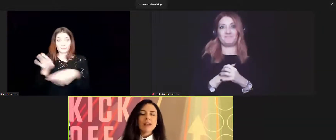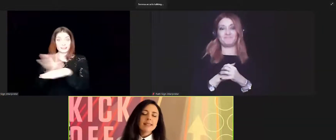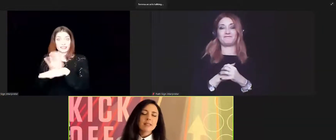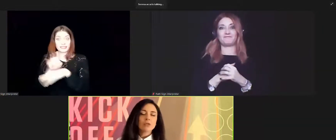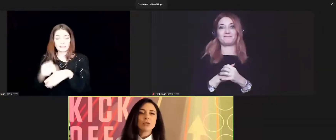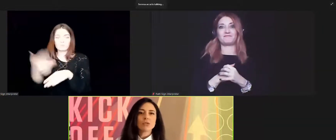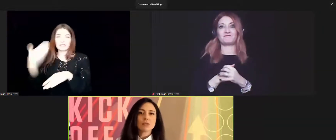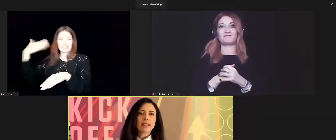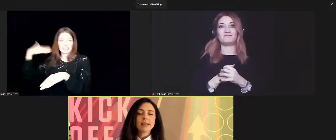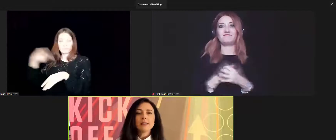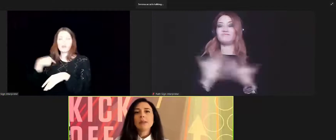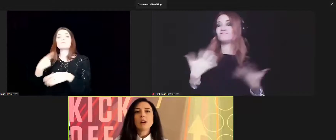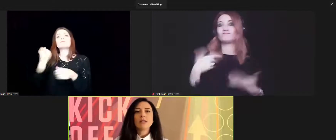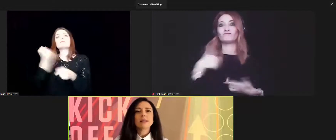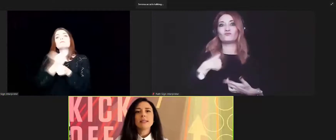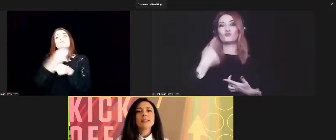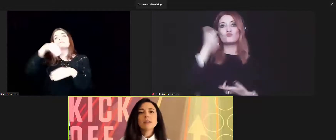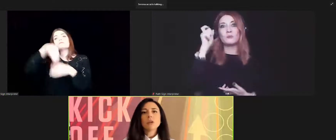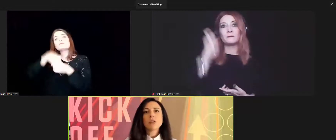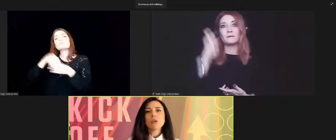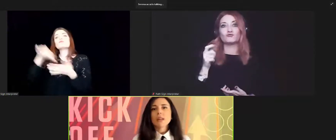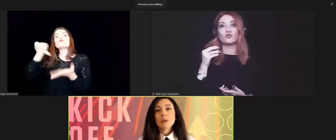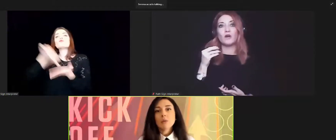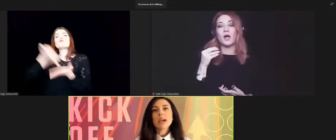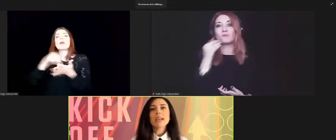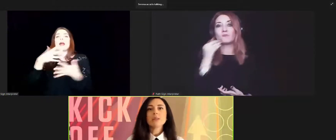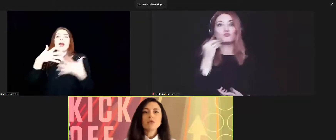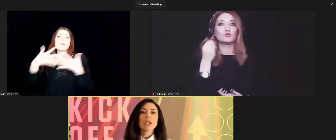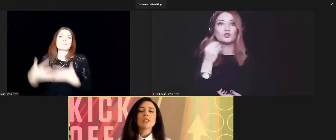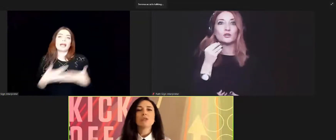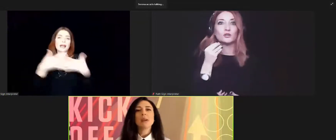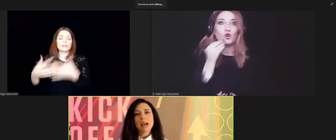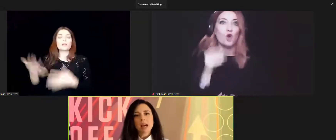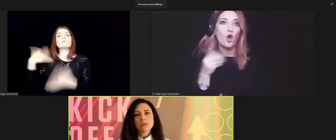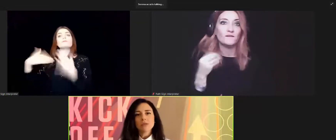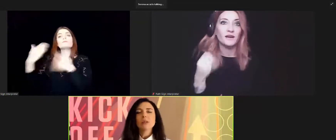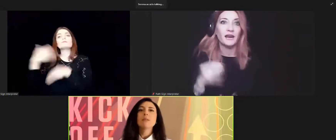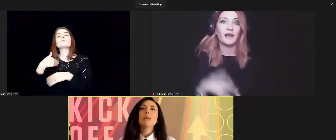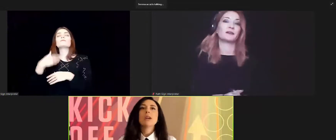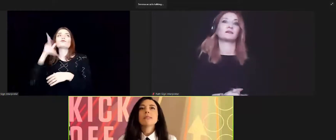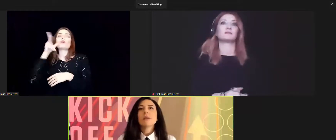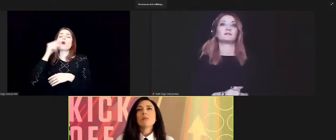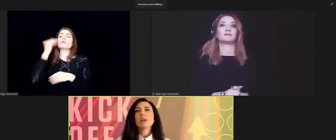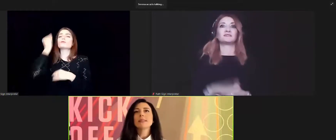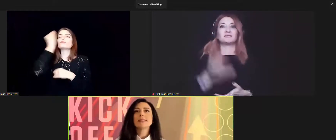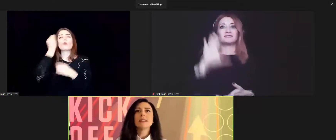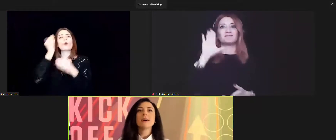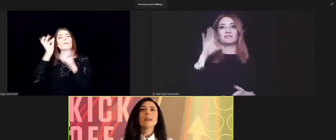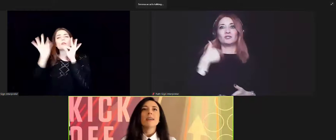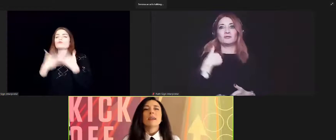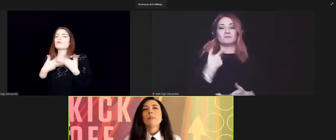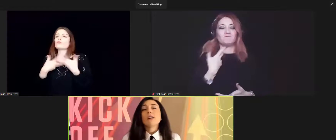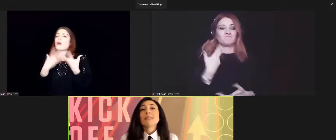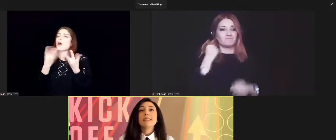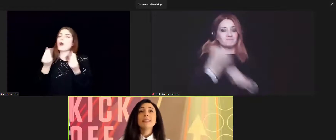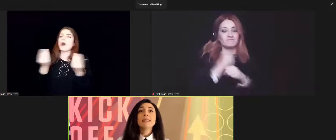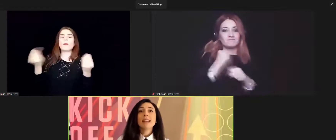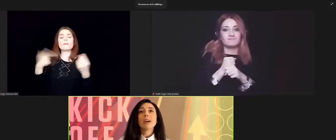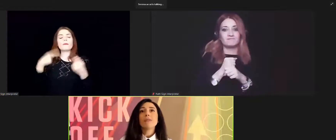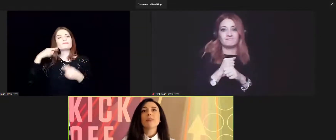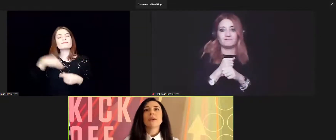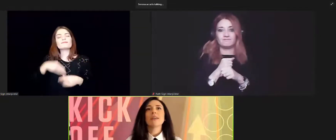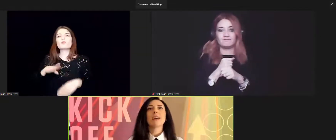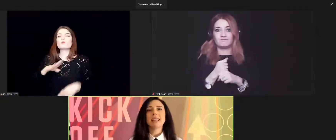I felt so frustrated because I didn't know the way to change my life. Because I